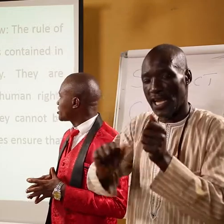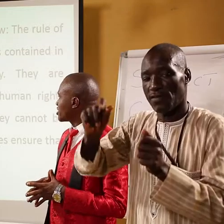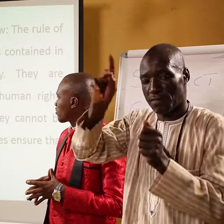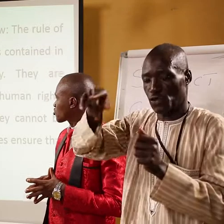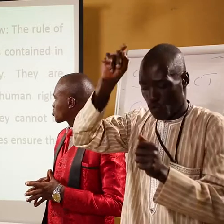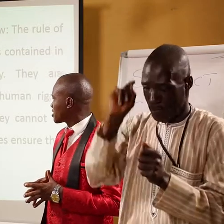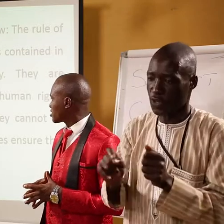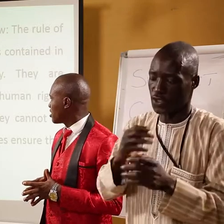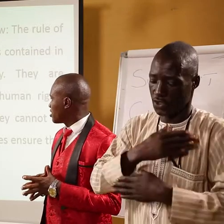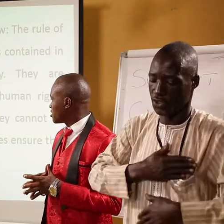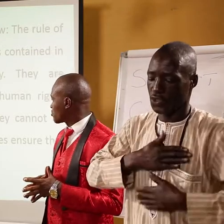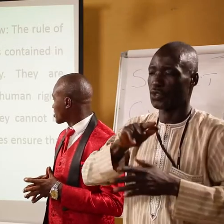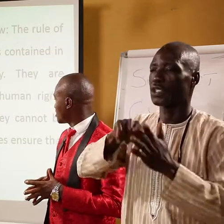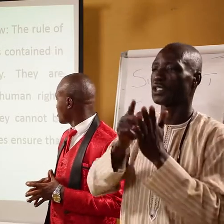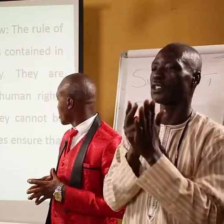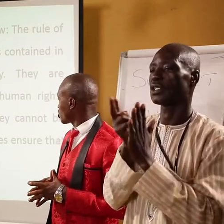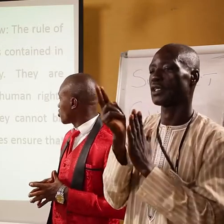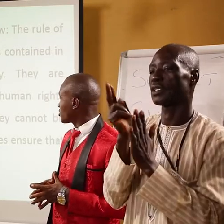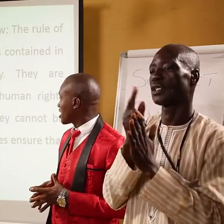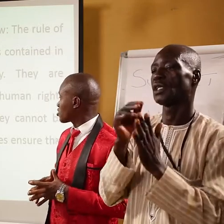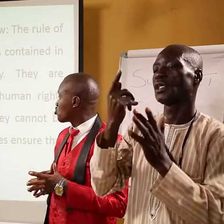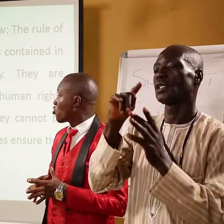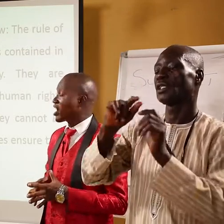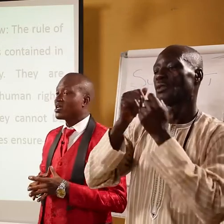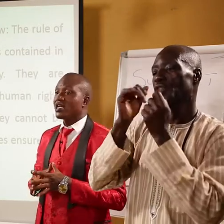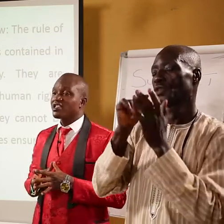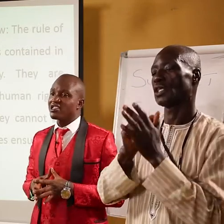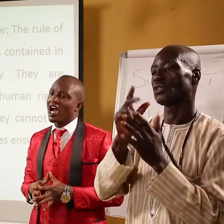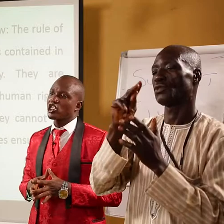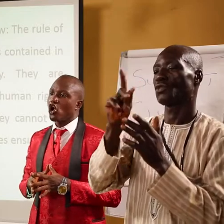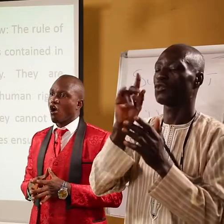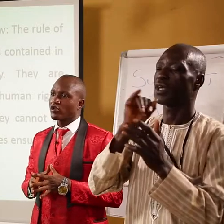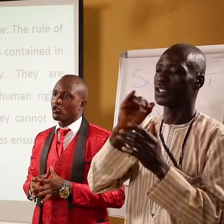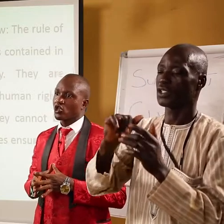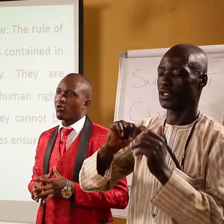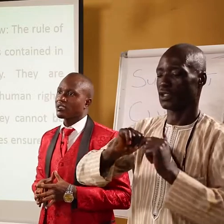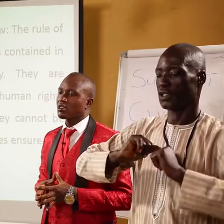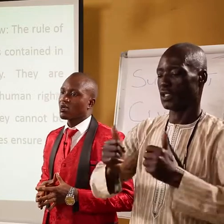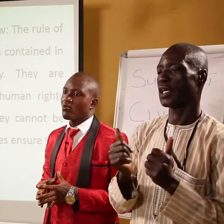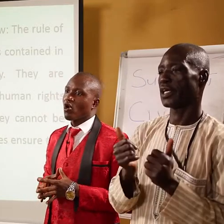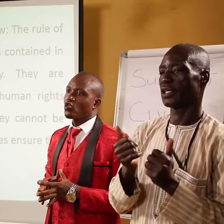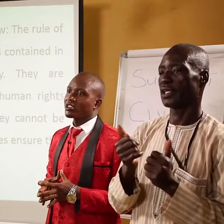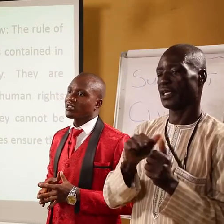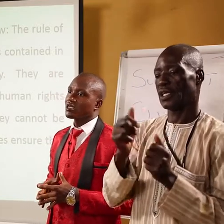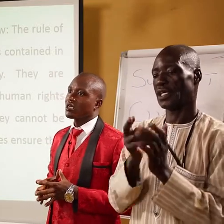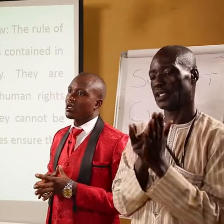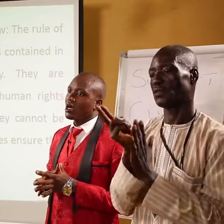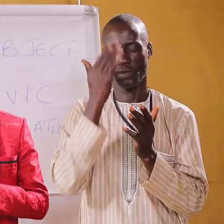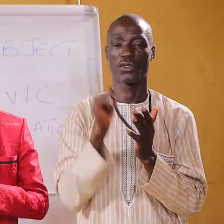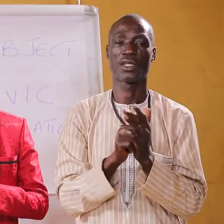cannot be denied of such rights. Civil societies ensure that no one is denied of such rights. We all know